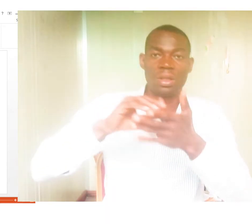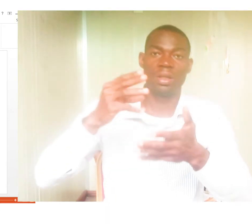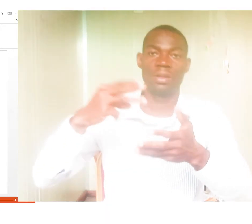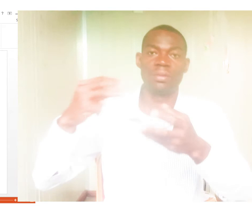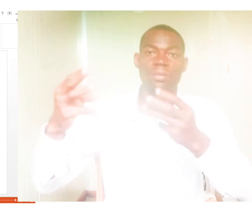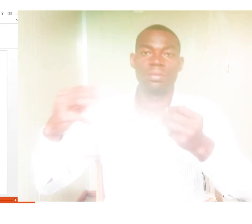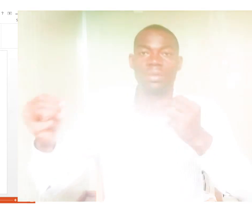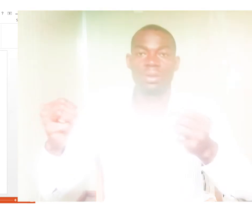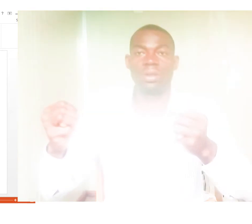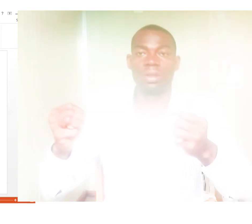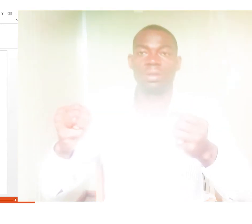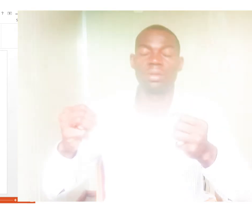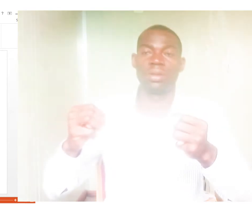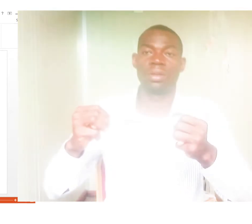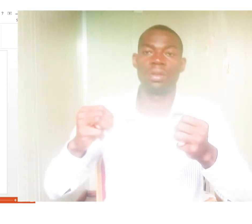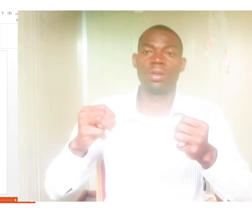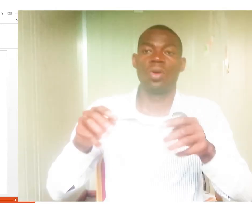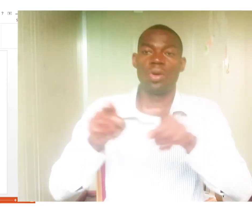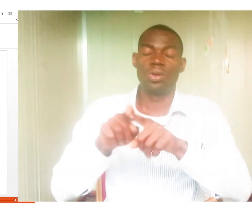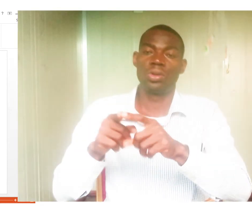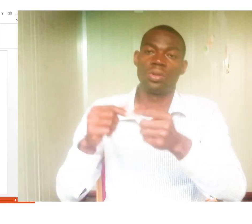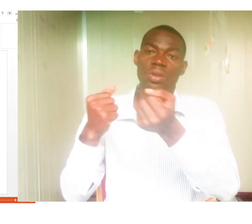as supporting them by